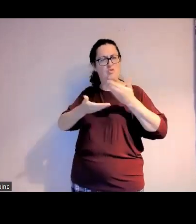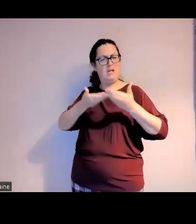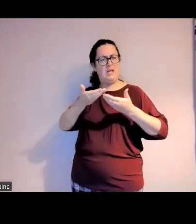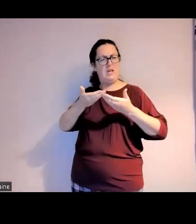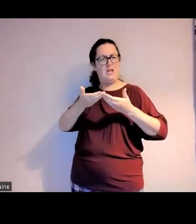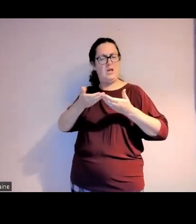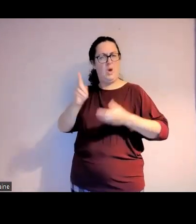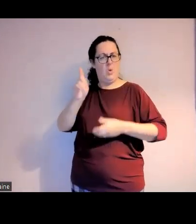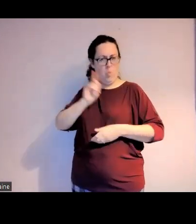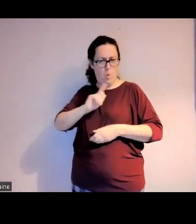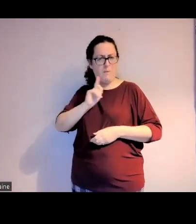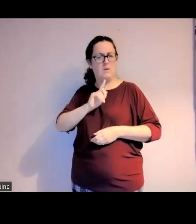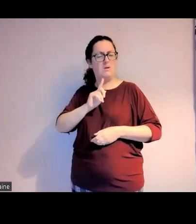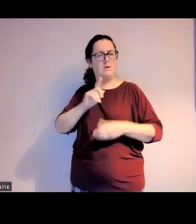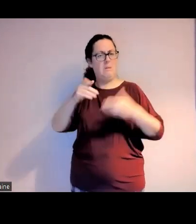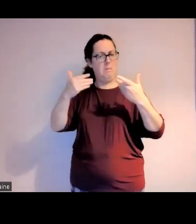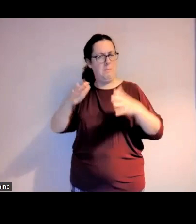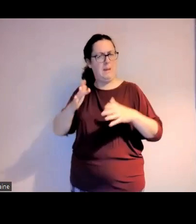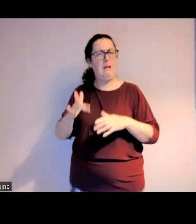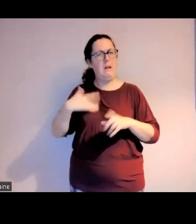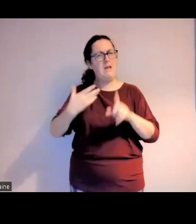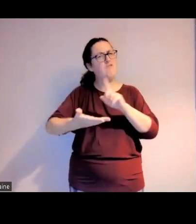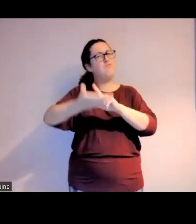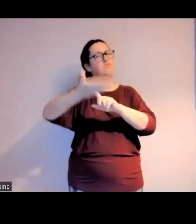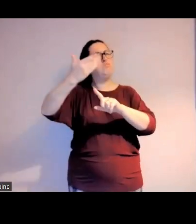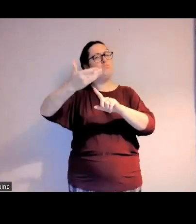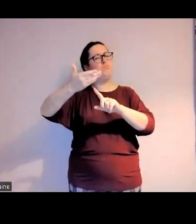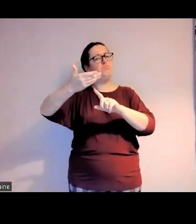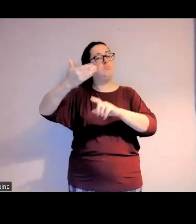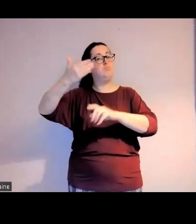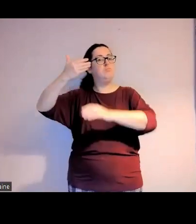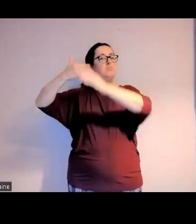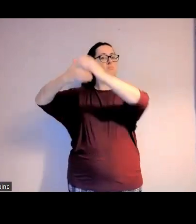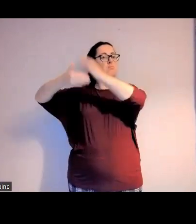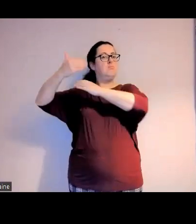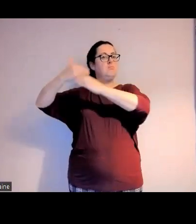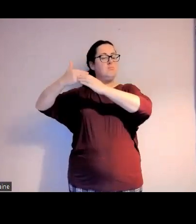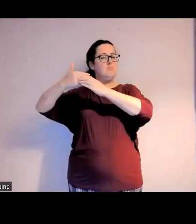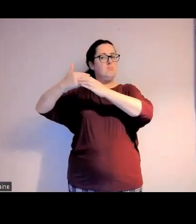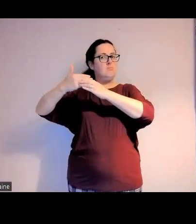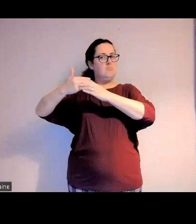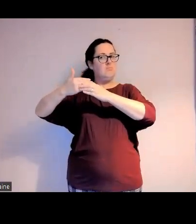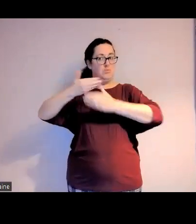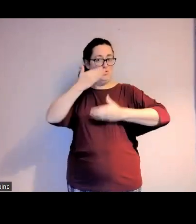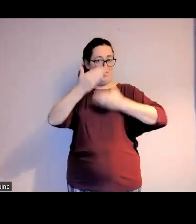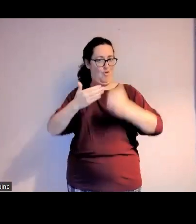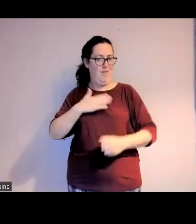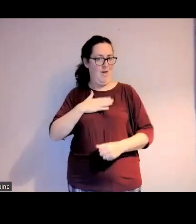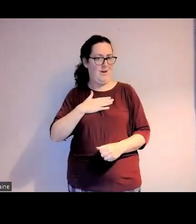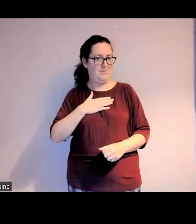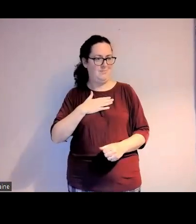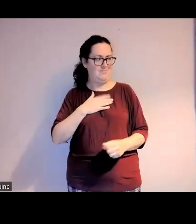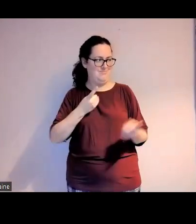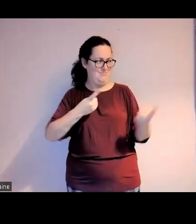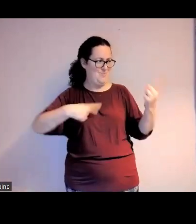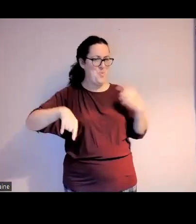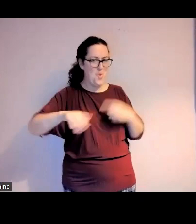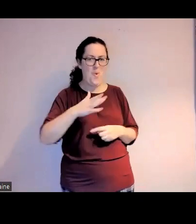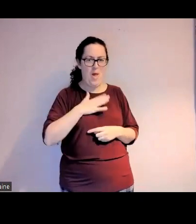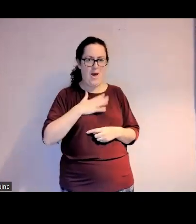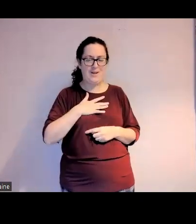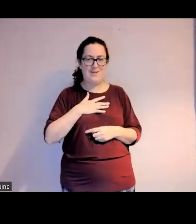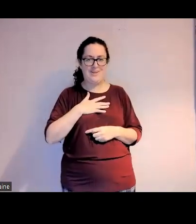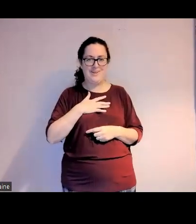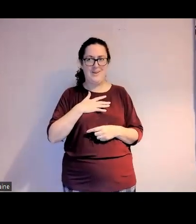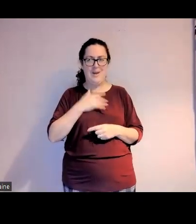in this place before you in some hazy old time. You like stories, don't we all? Stories that make sense, pieces fit